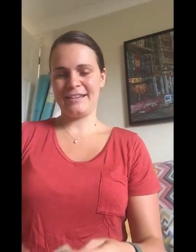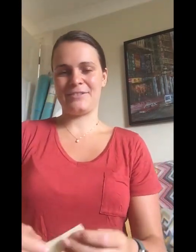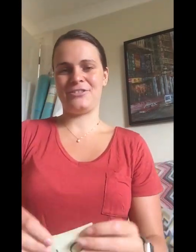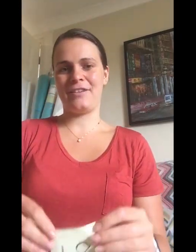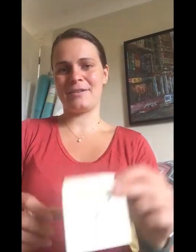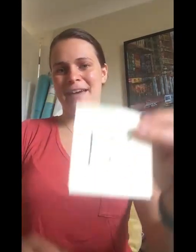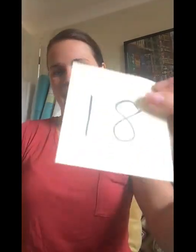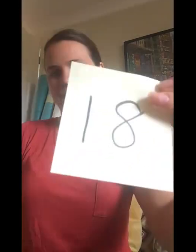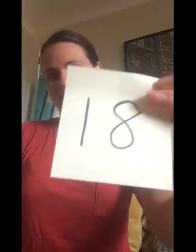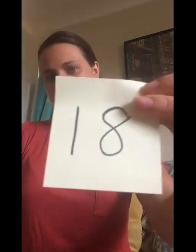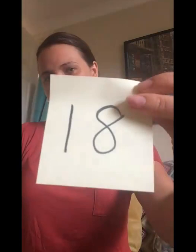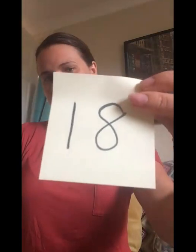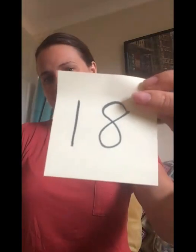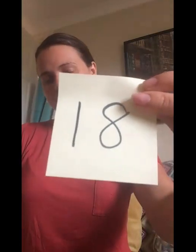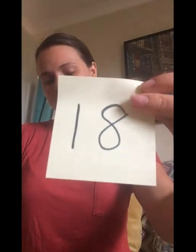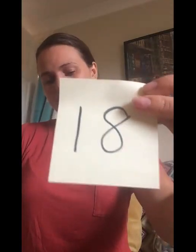So what do you think number 18 is?